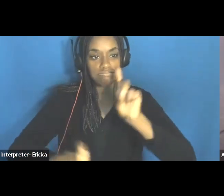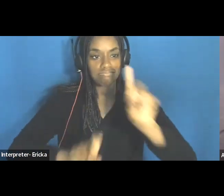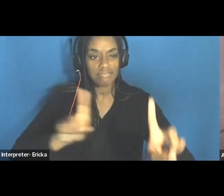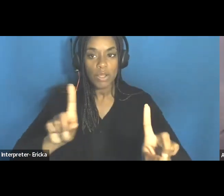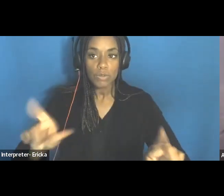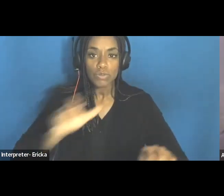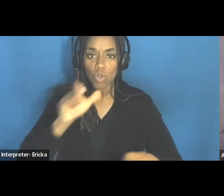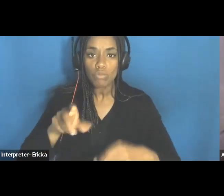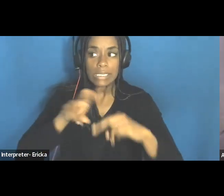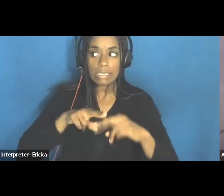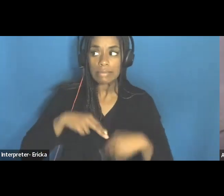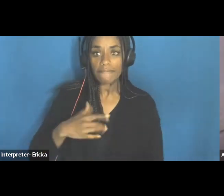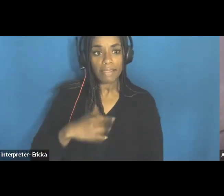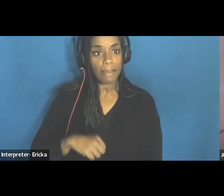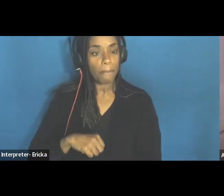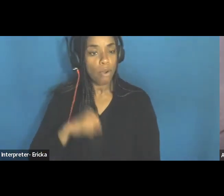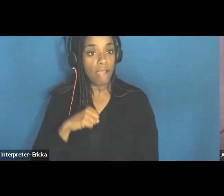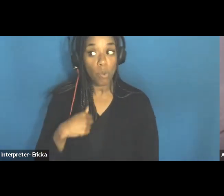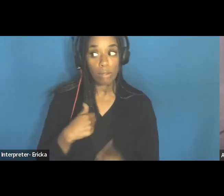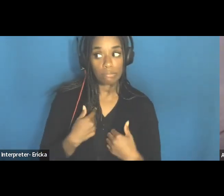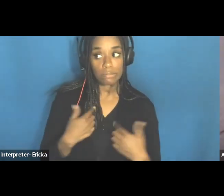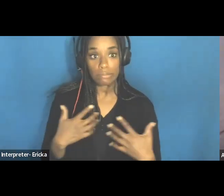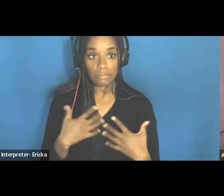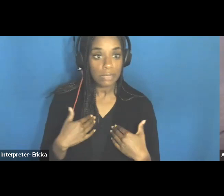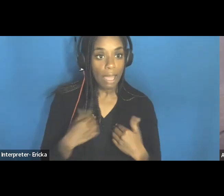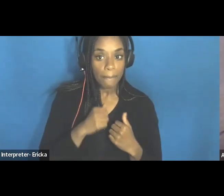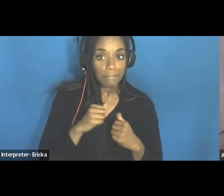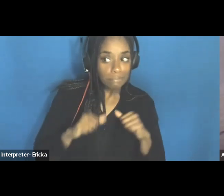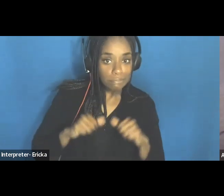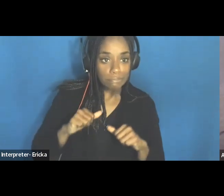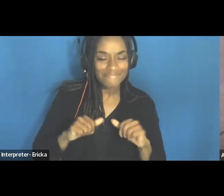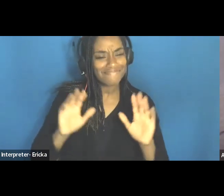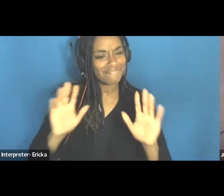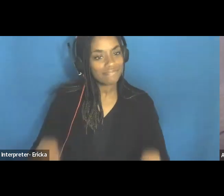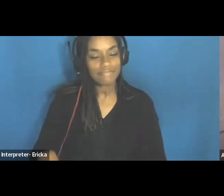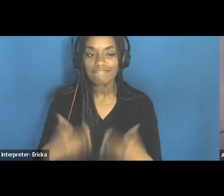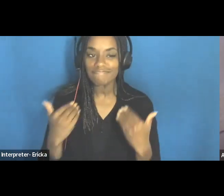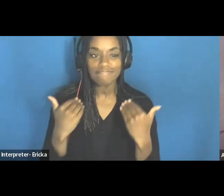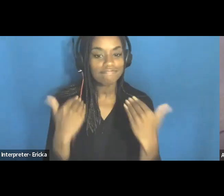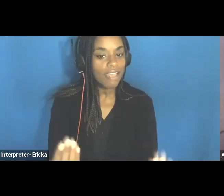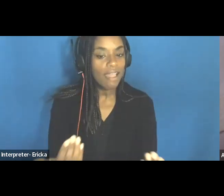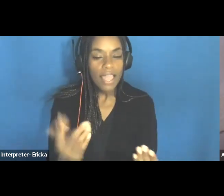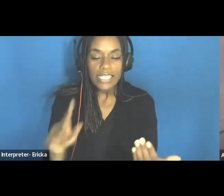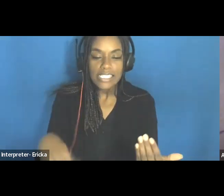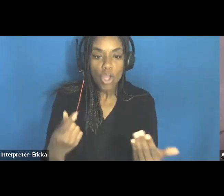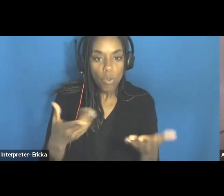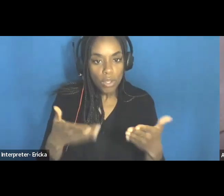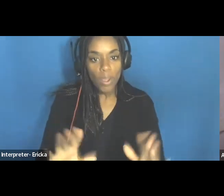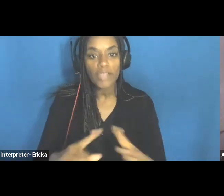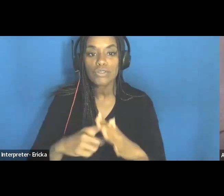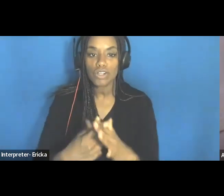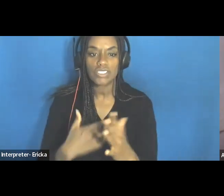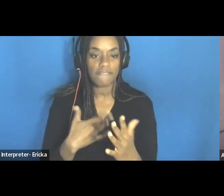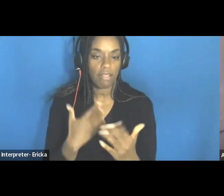or say I'm not sure. Or we want to hear that, because that's the only way you'll know. That's the only way you'll start to feel